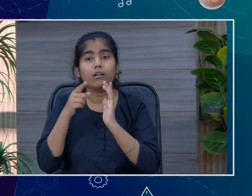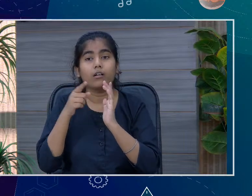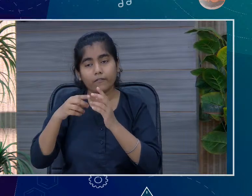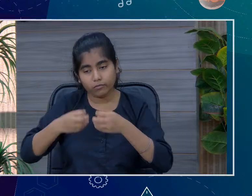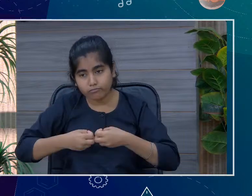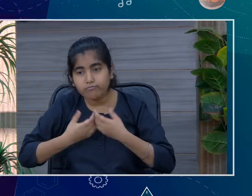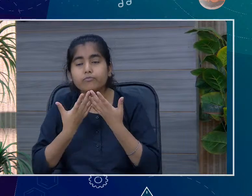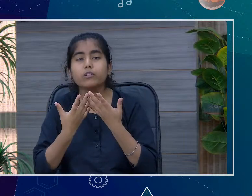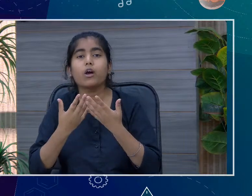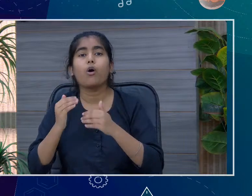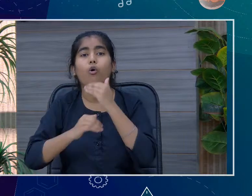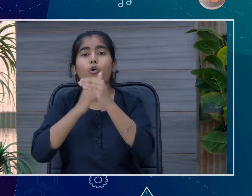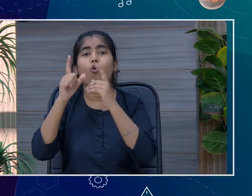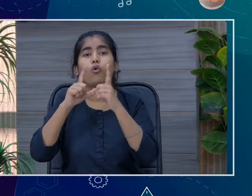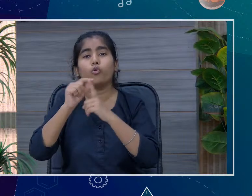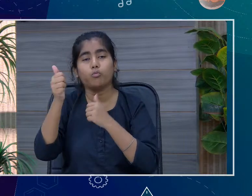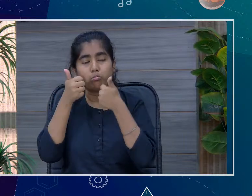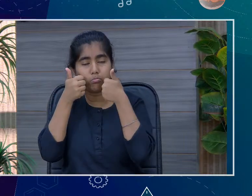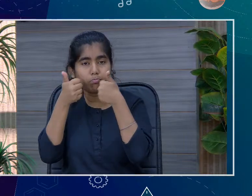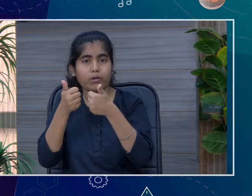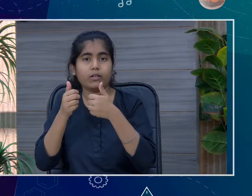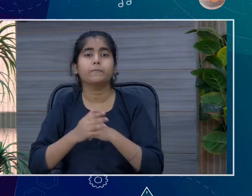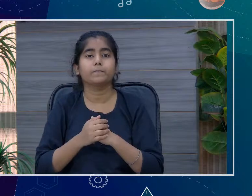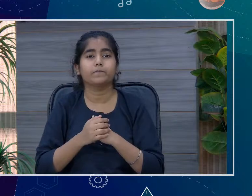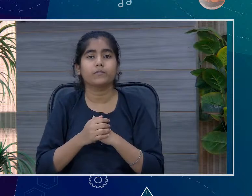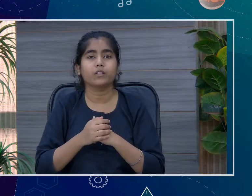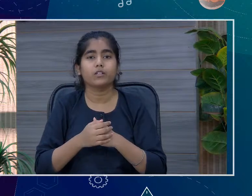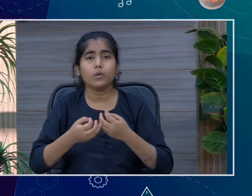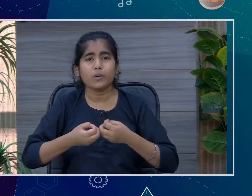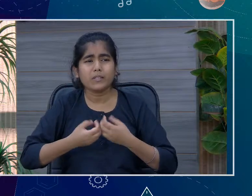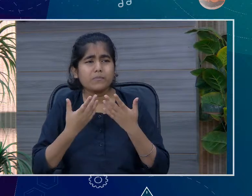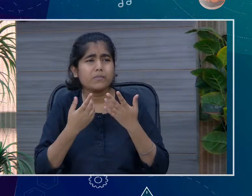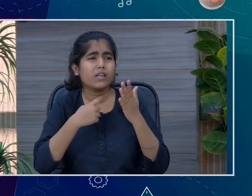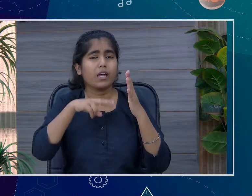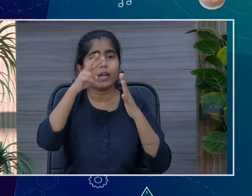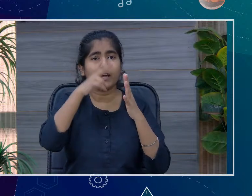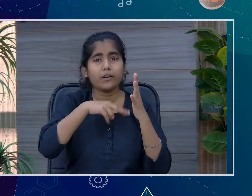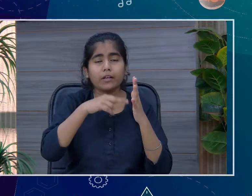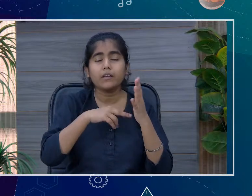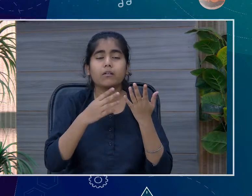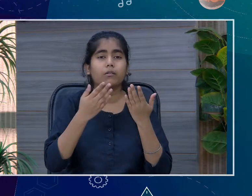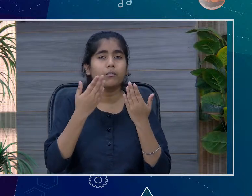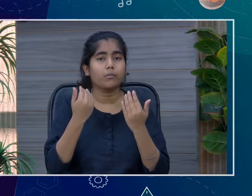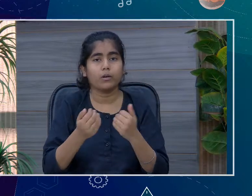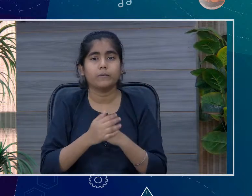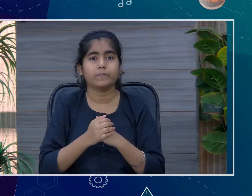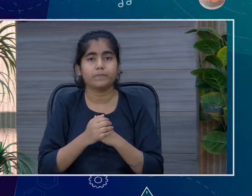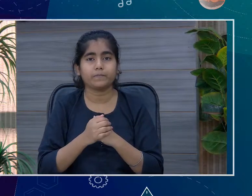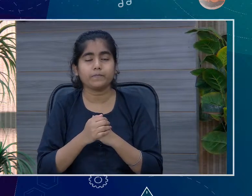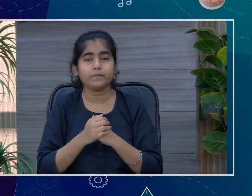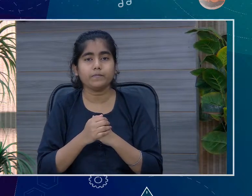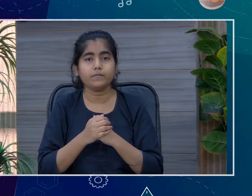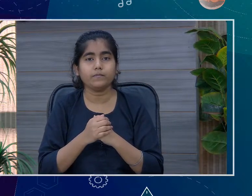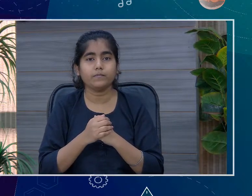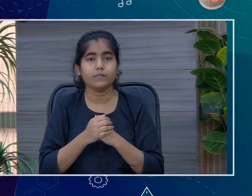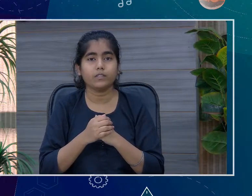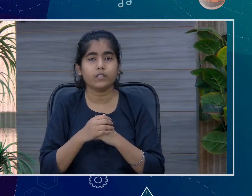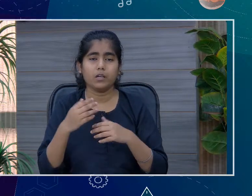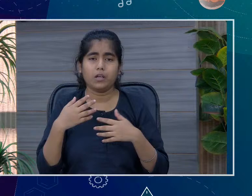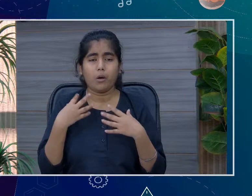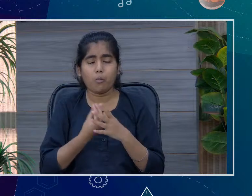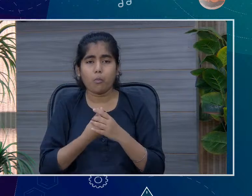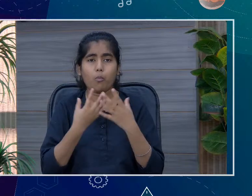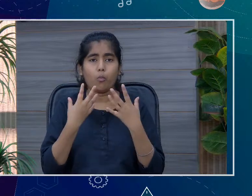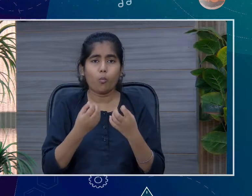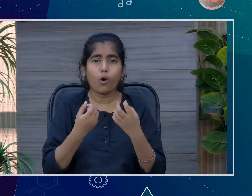better. So, and why I stress on reading, because we want to stress that, we want deaf children also to be